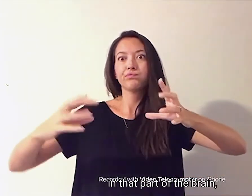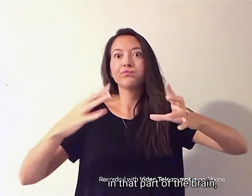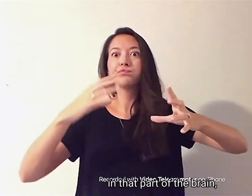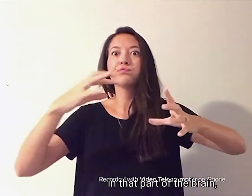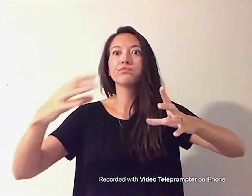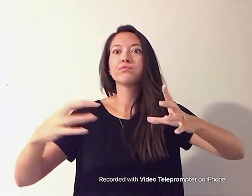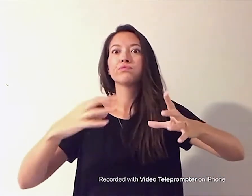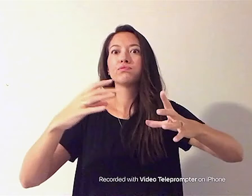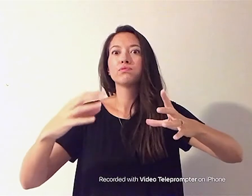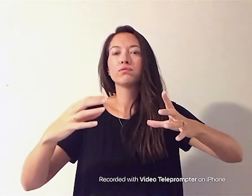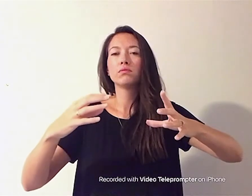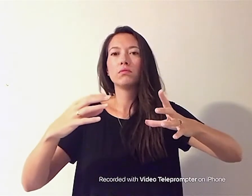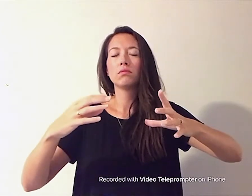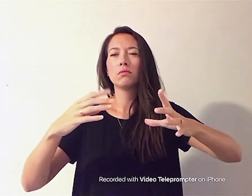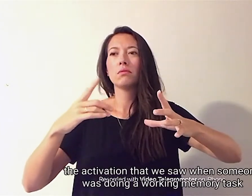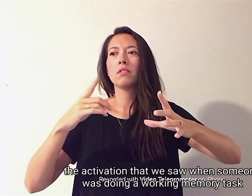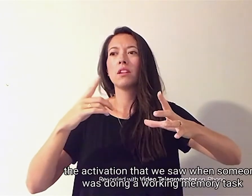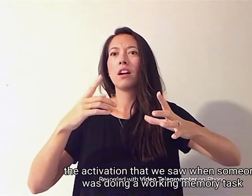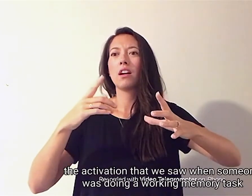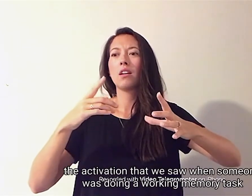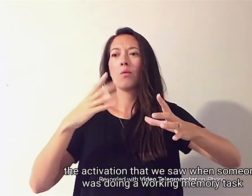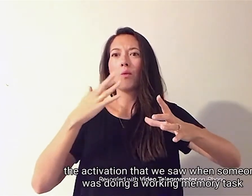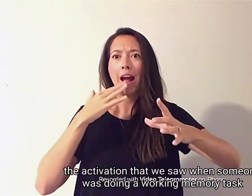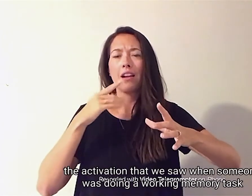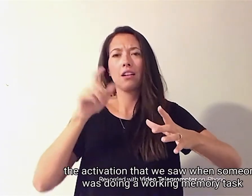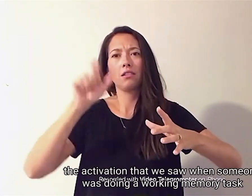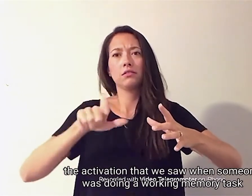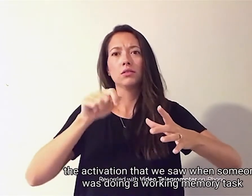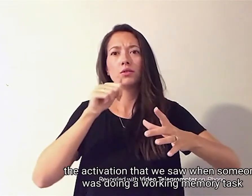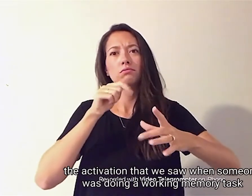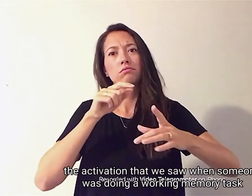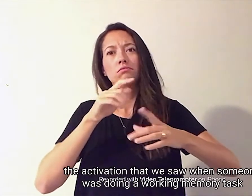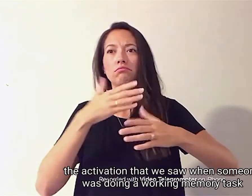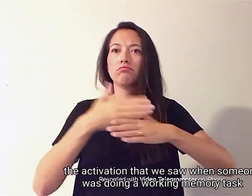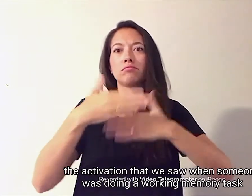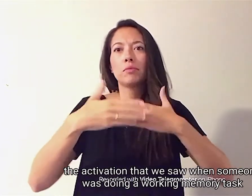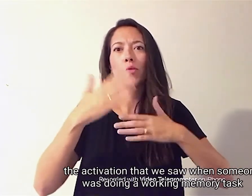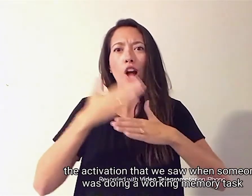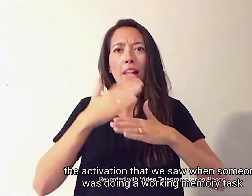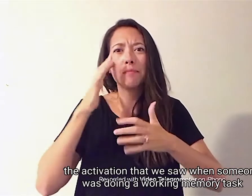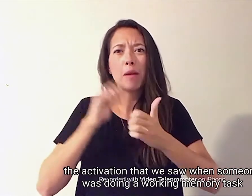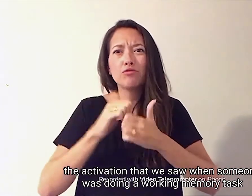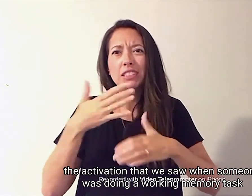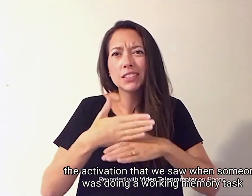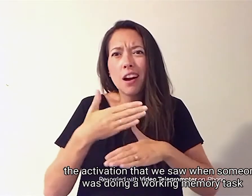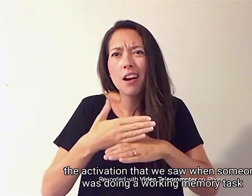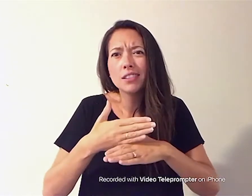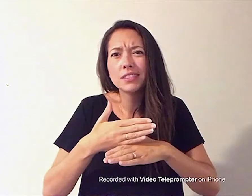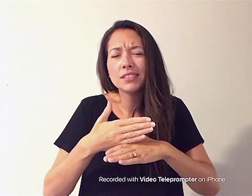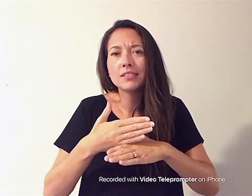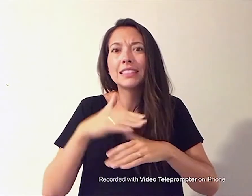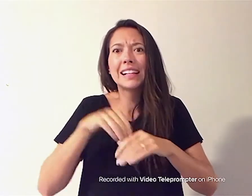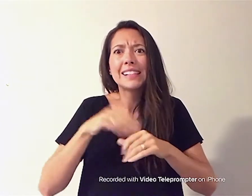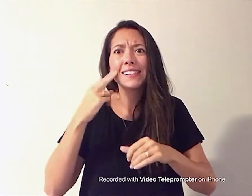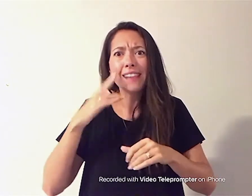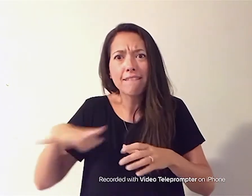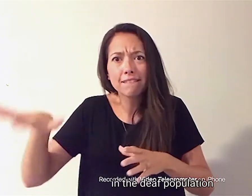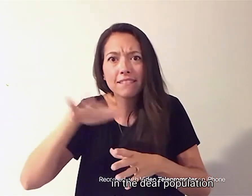brain, the activation that we saw when someone was doing a working memory task in the